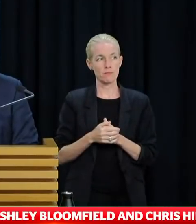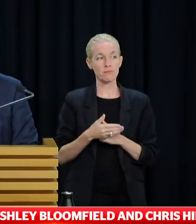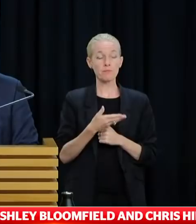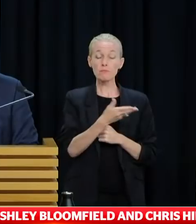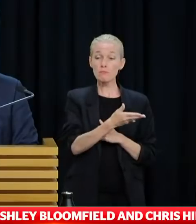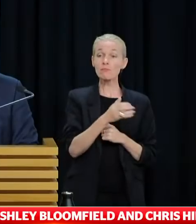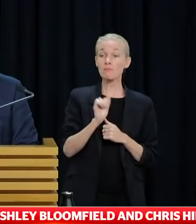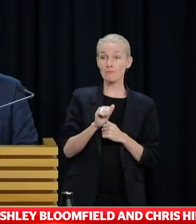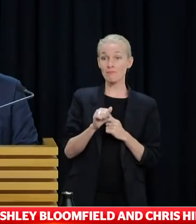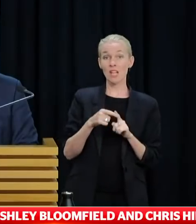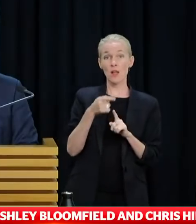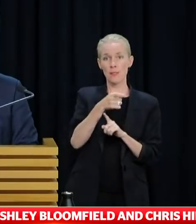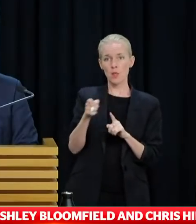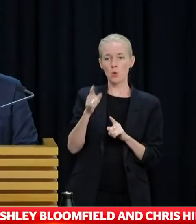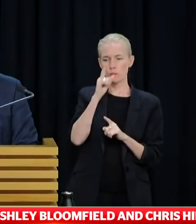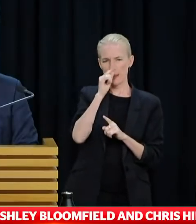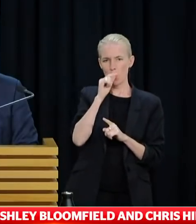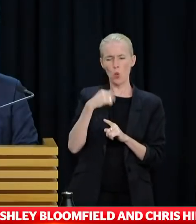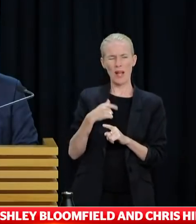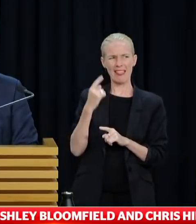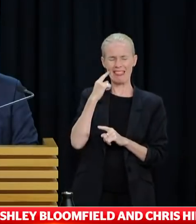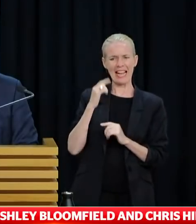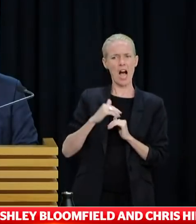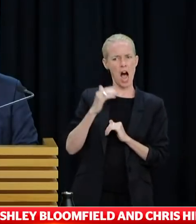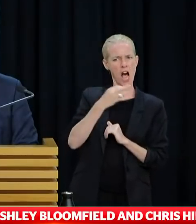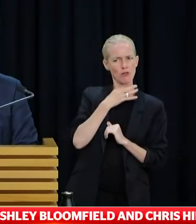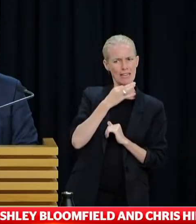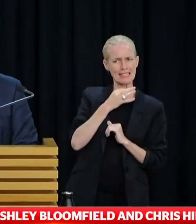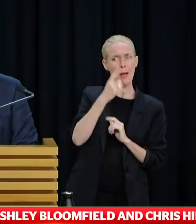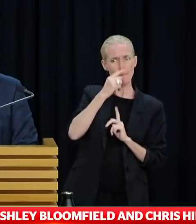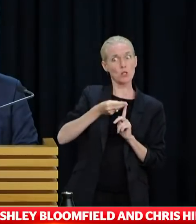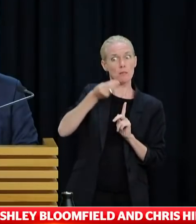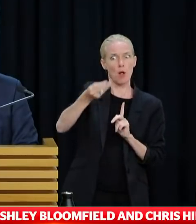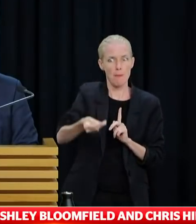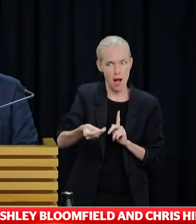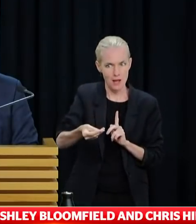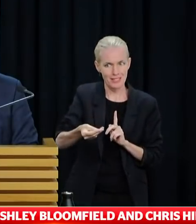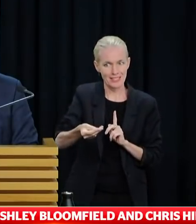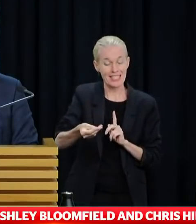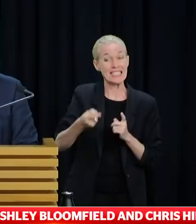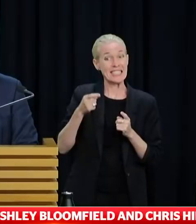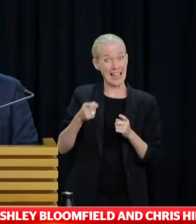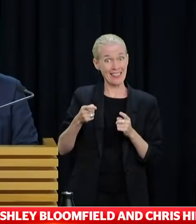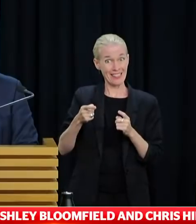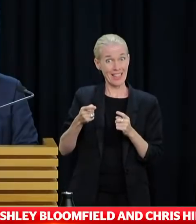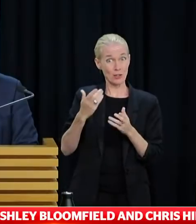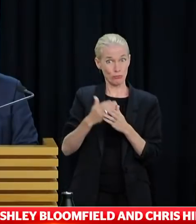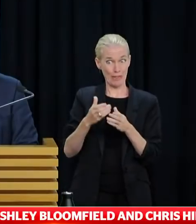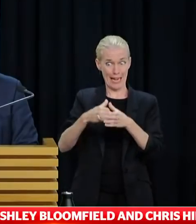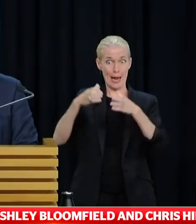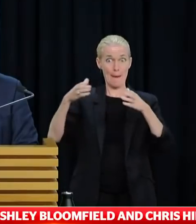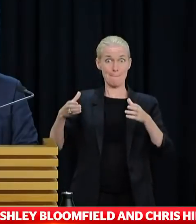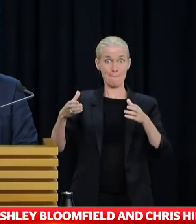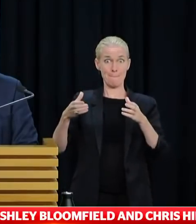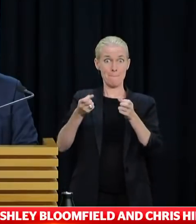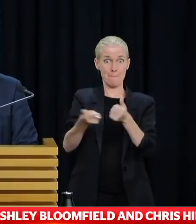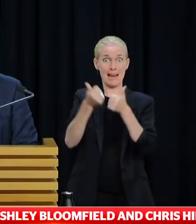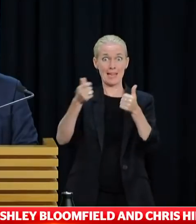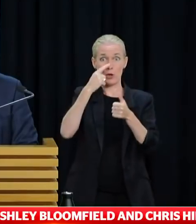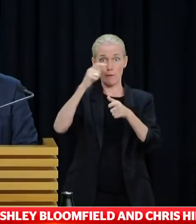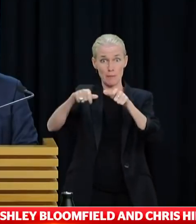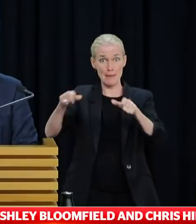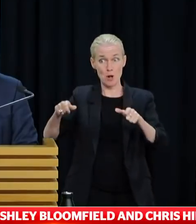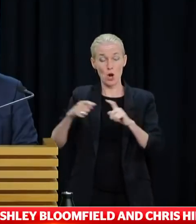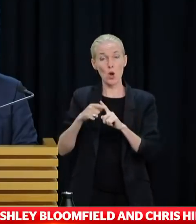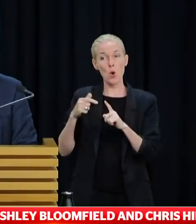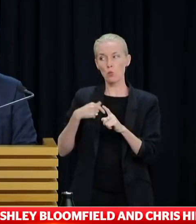close contacts, and this is what's creating, because it's a big group, quite a lot of extra work, and why we're involving all the public health units around the country, because they receive